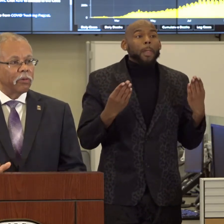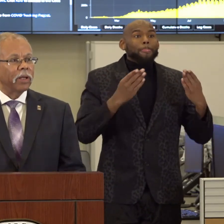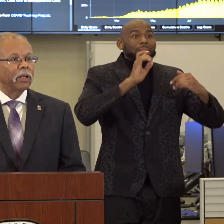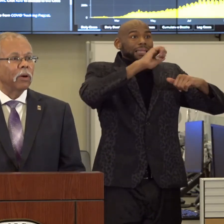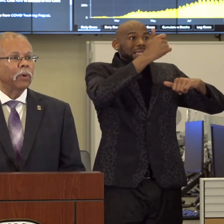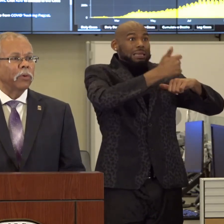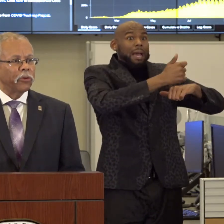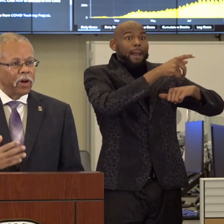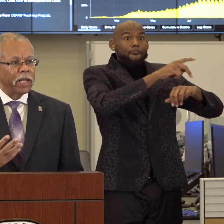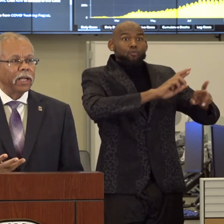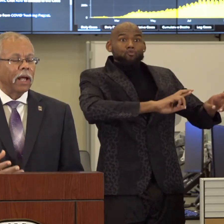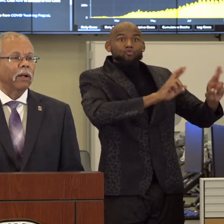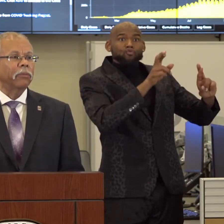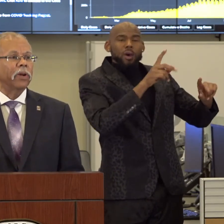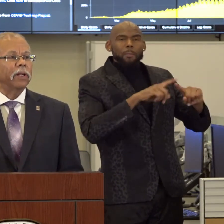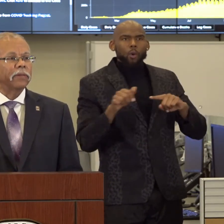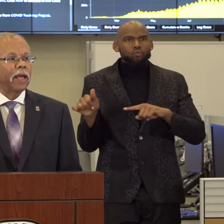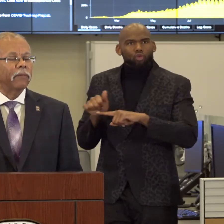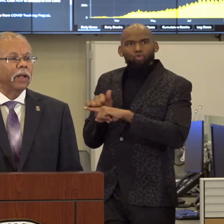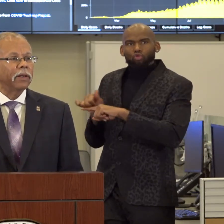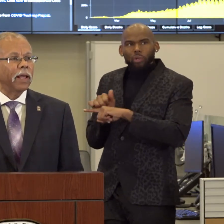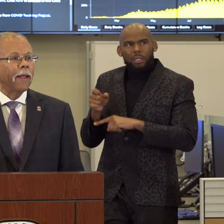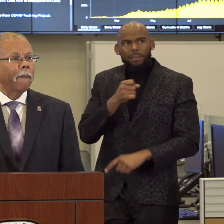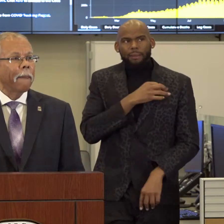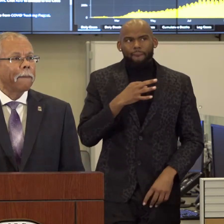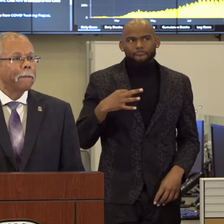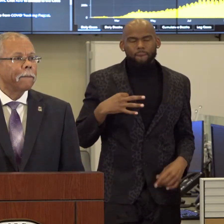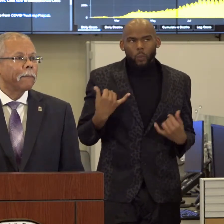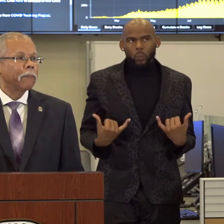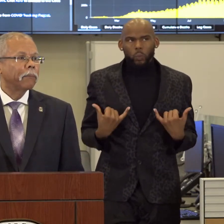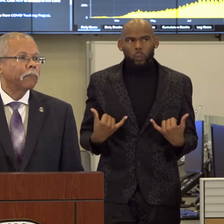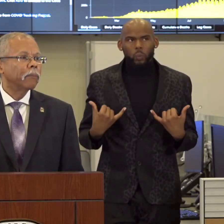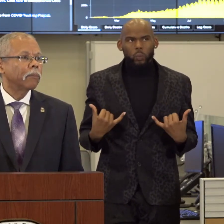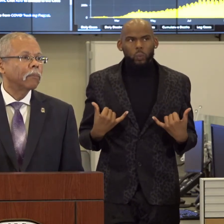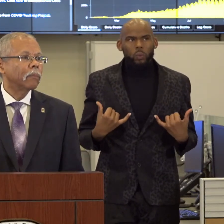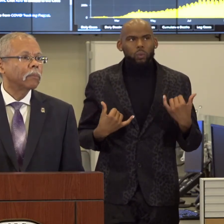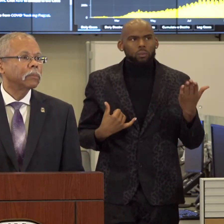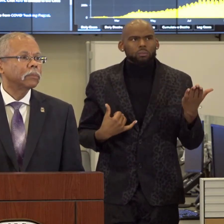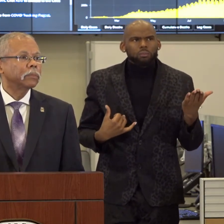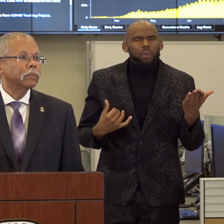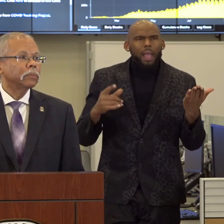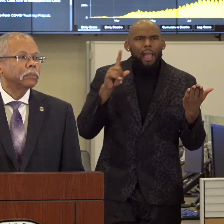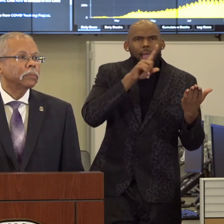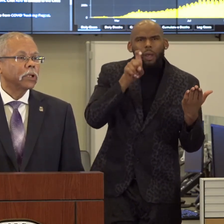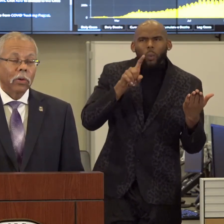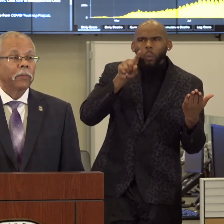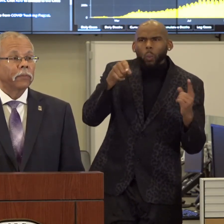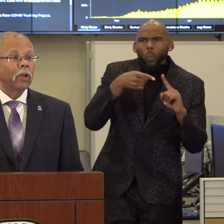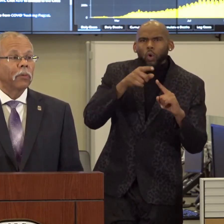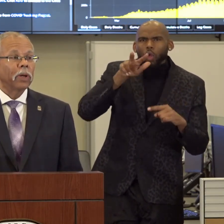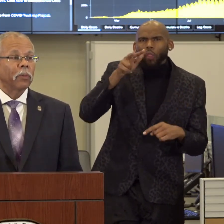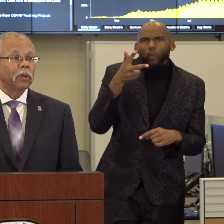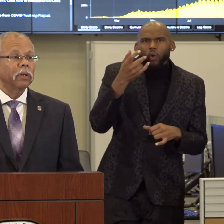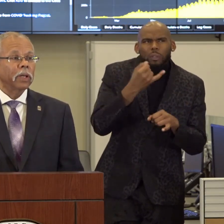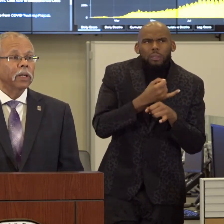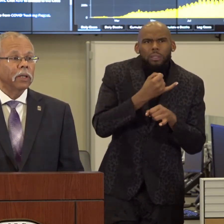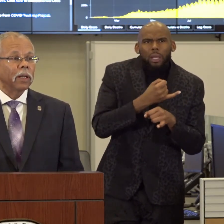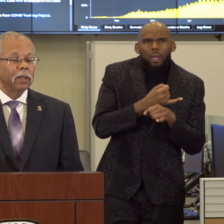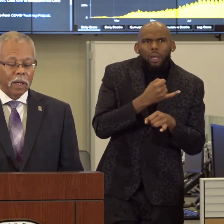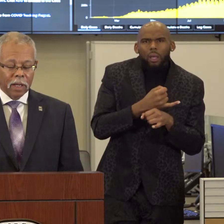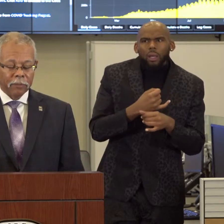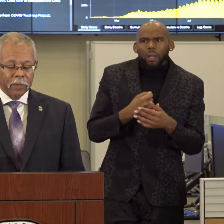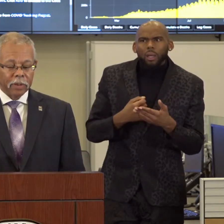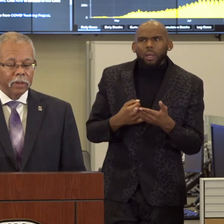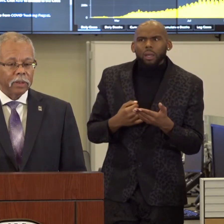up and it's ready to go, but we're training our staff there today. And still not sure about where the third site will be right now? No, we're looking